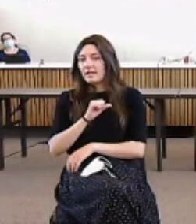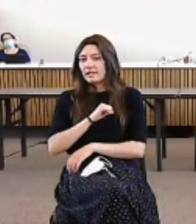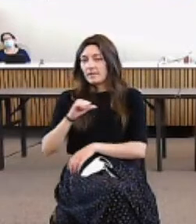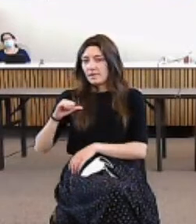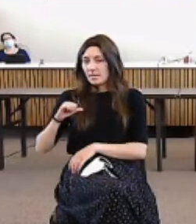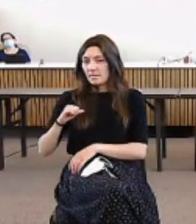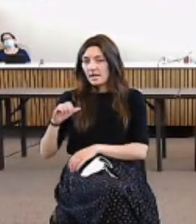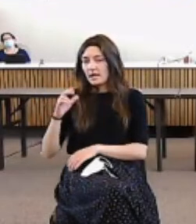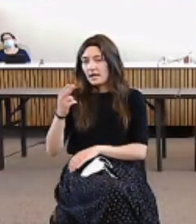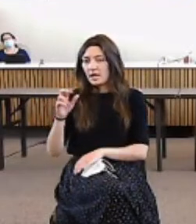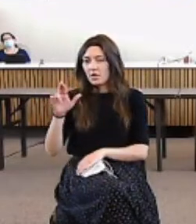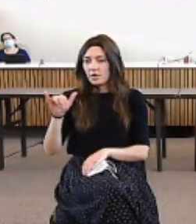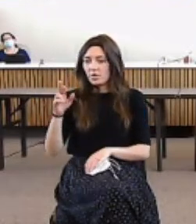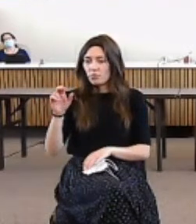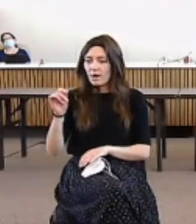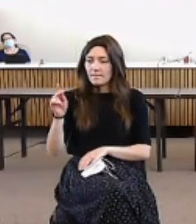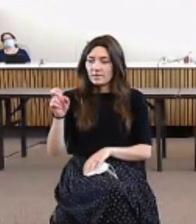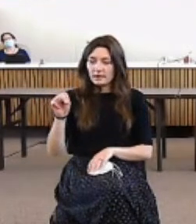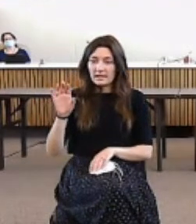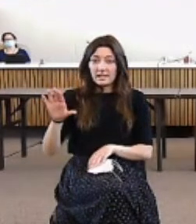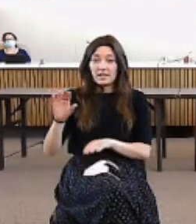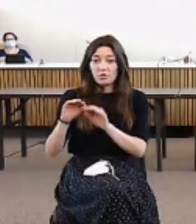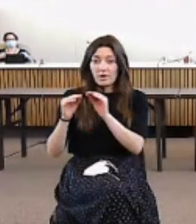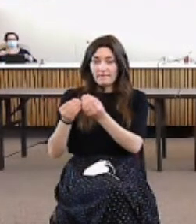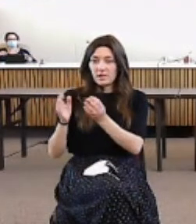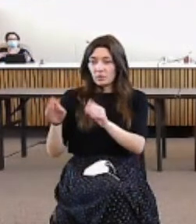like to present these to you.